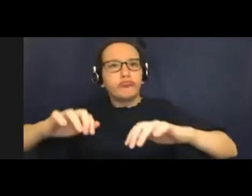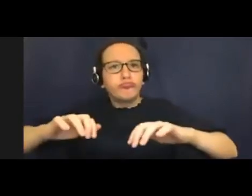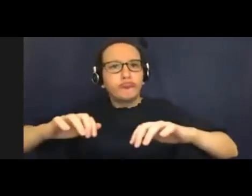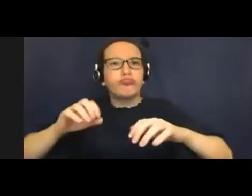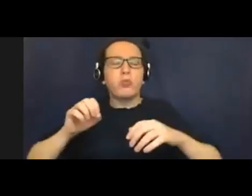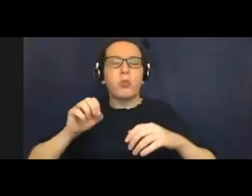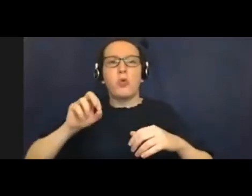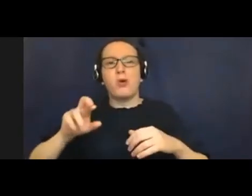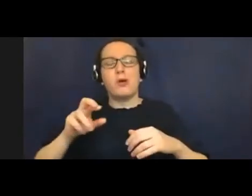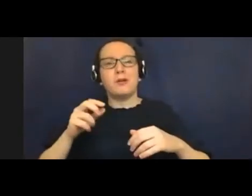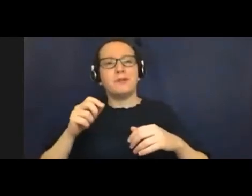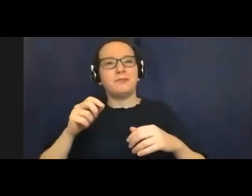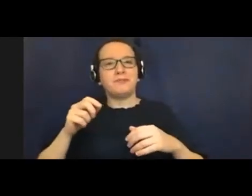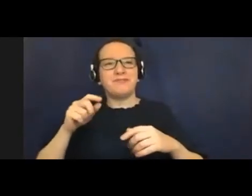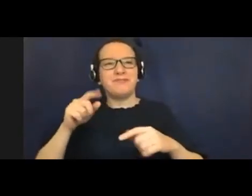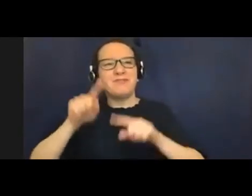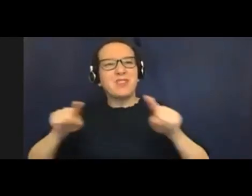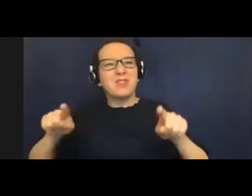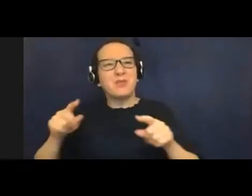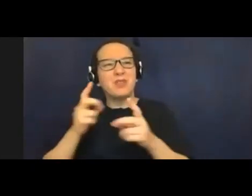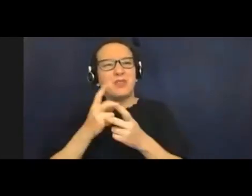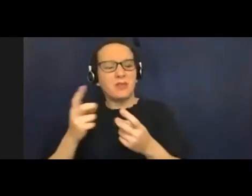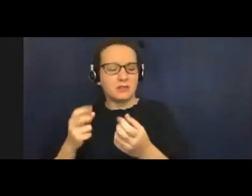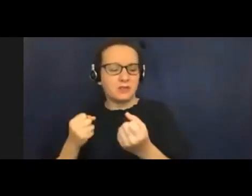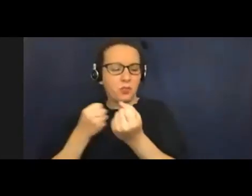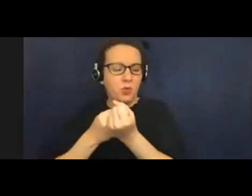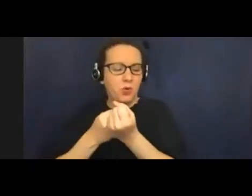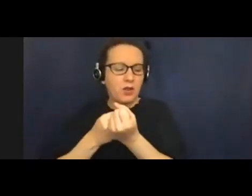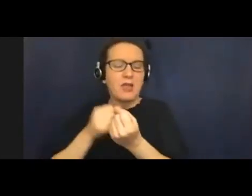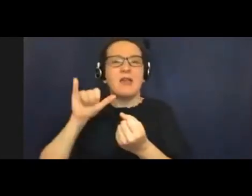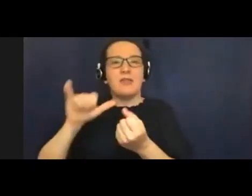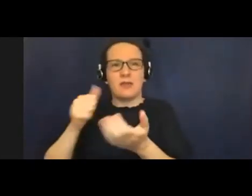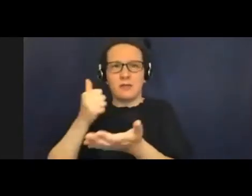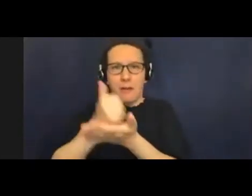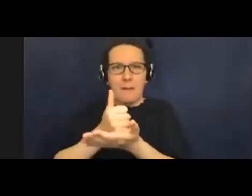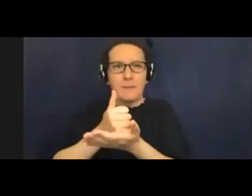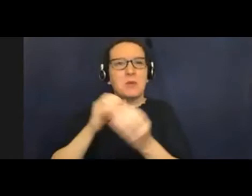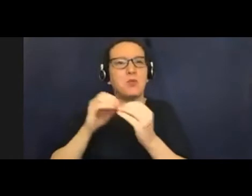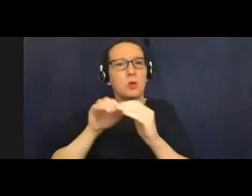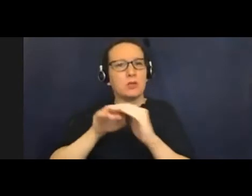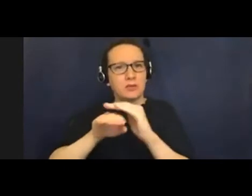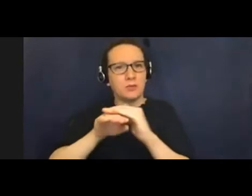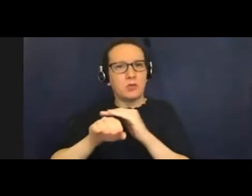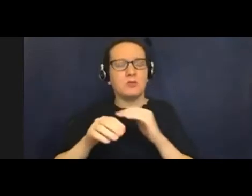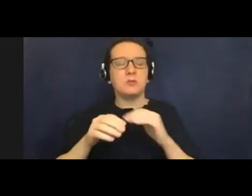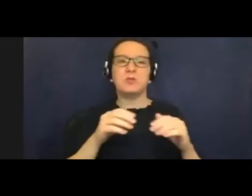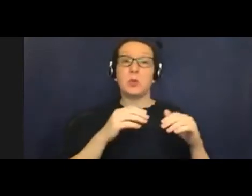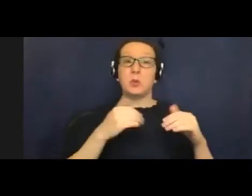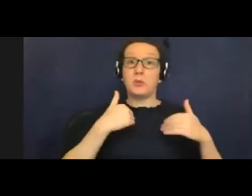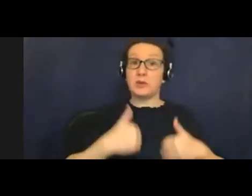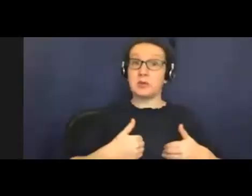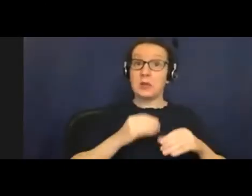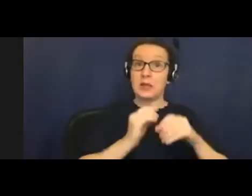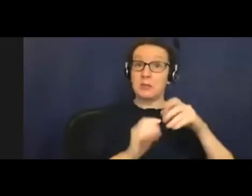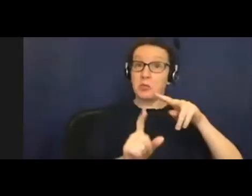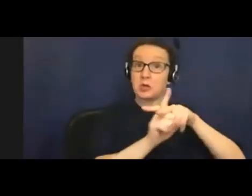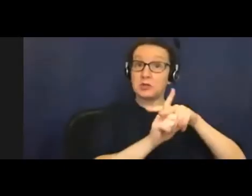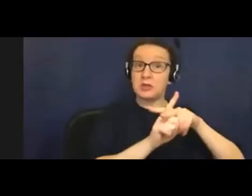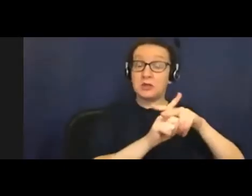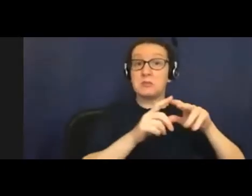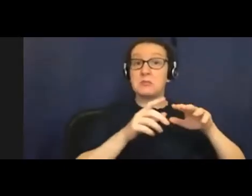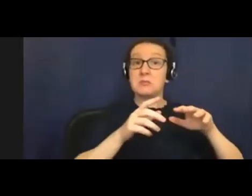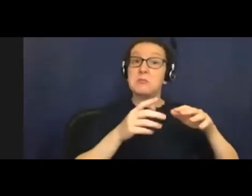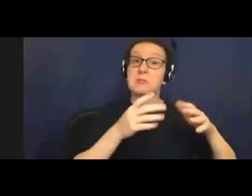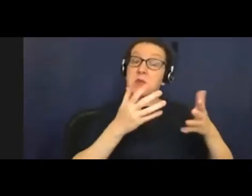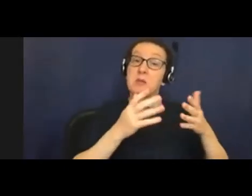And this is something that's been discussed quite frequently, actually, here in the US, for example. There's an estimated 7 million adults that have a visual